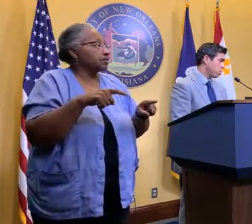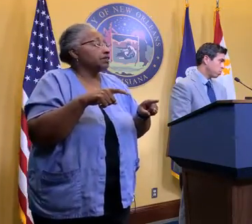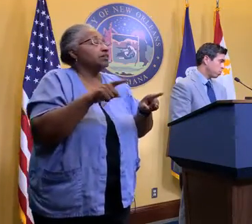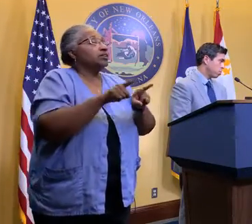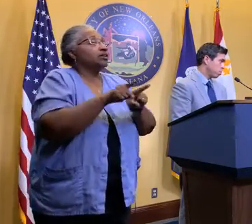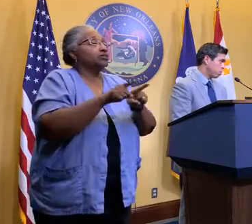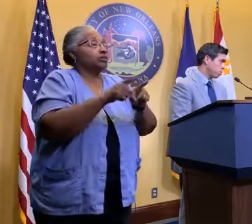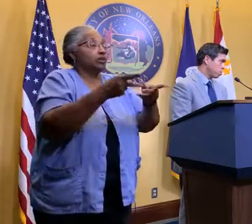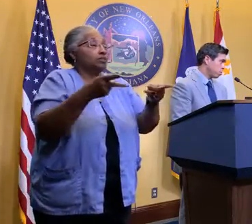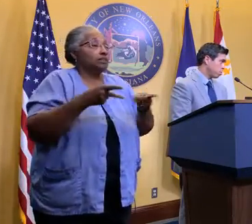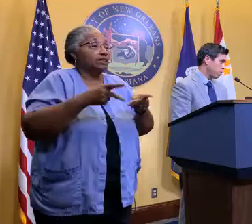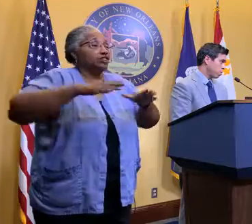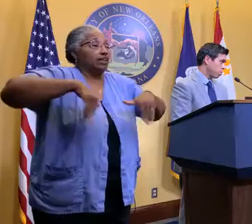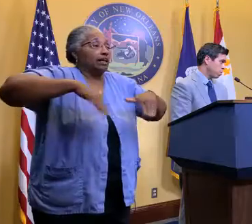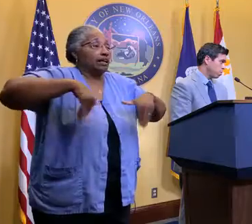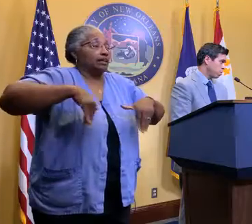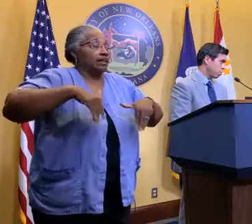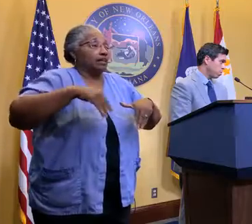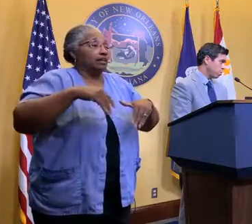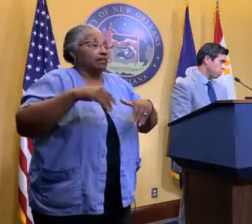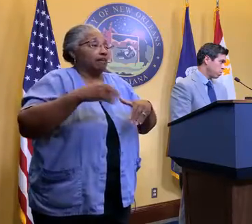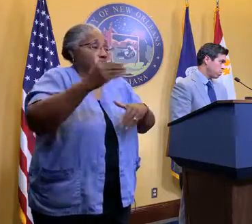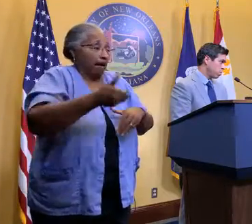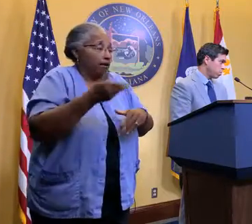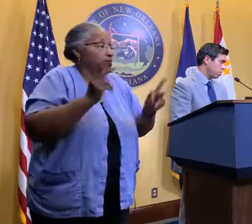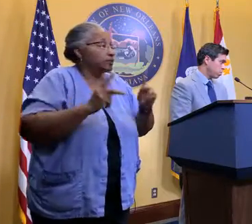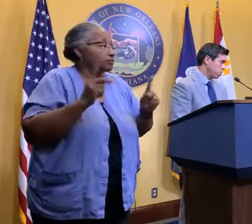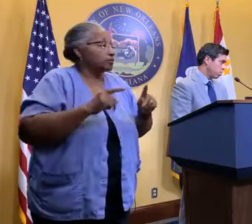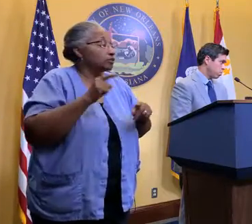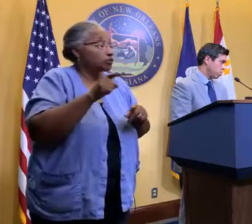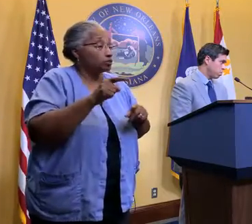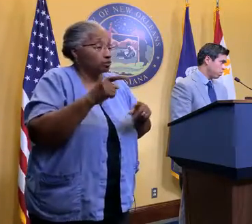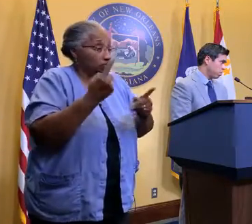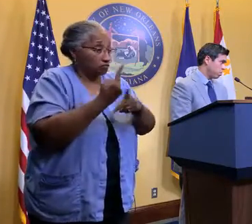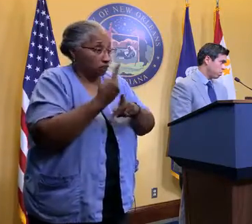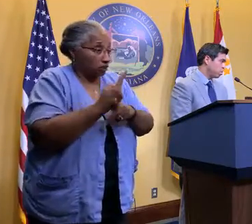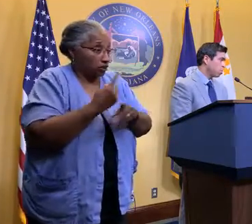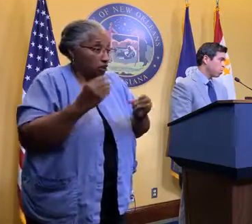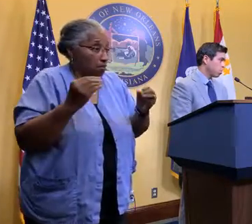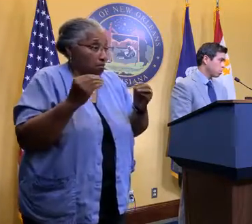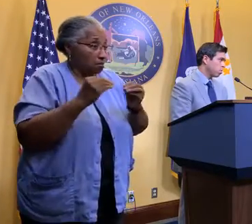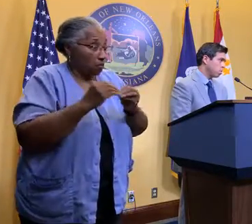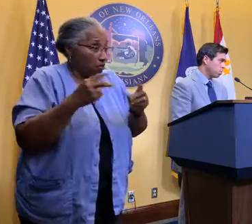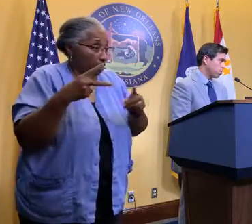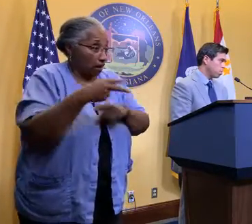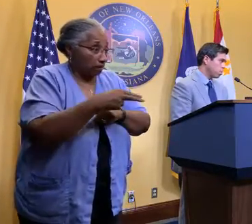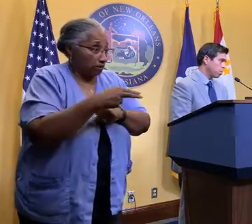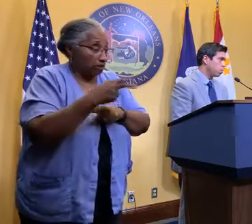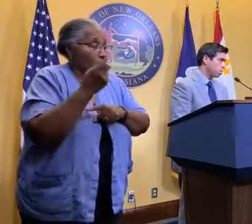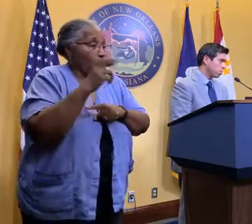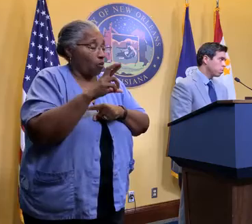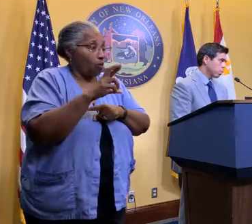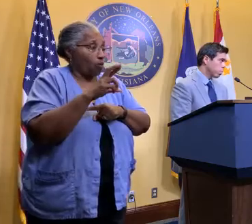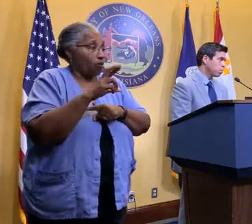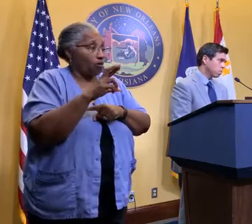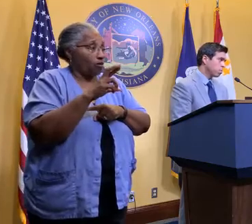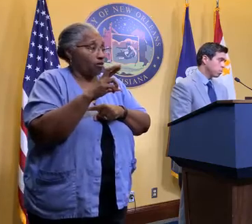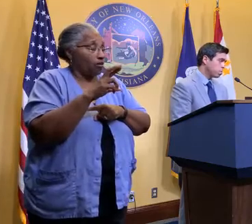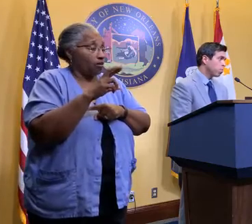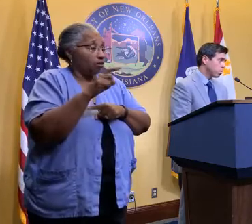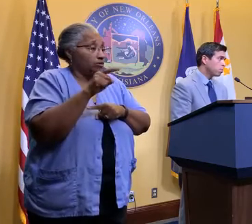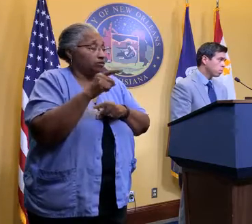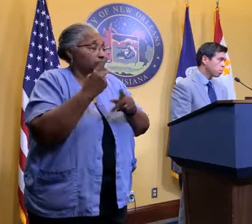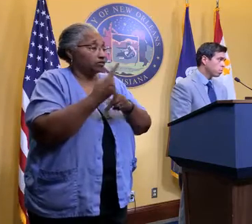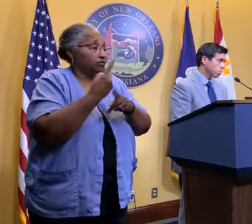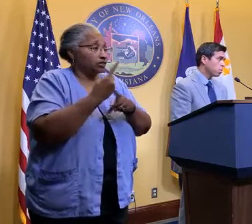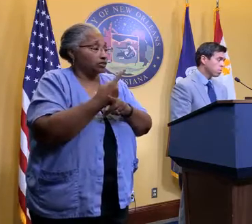unfilled positions and all that, are you projecting more cuts to contracts and more unfilled positions, or are you just